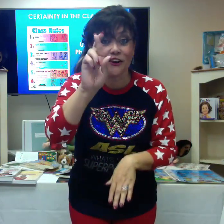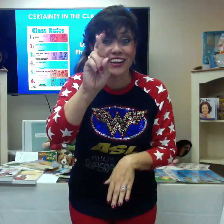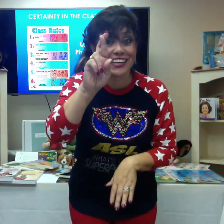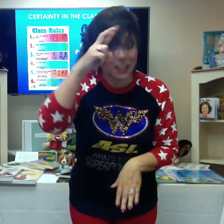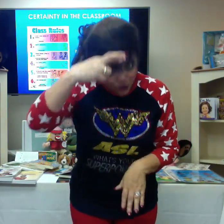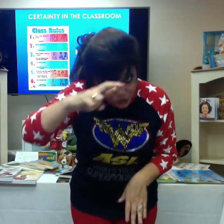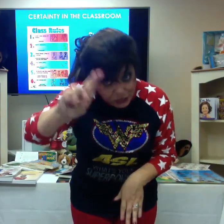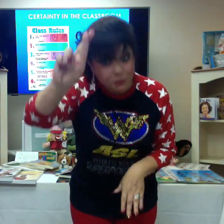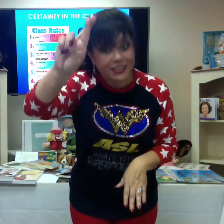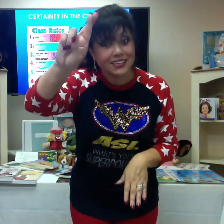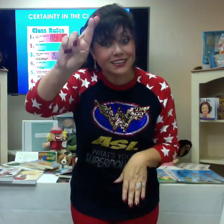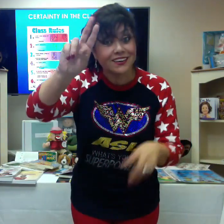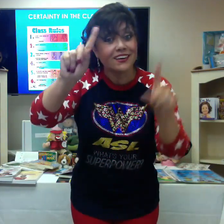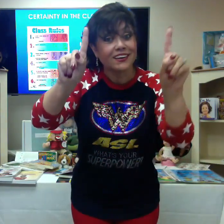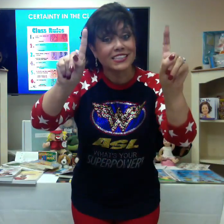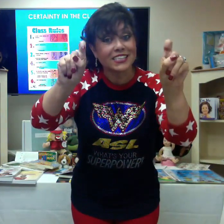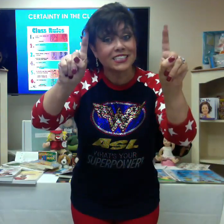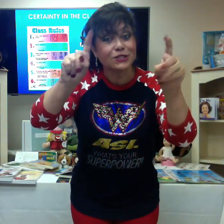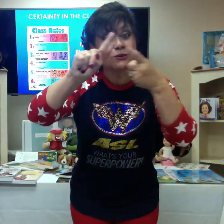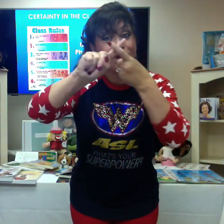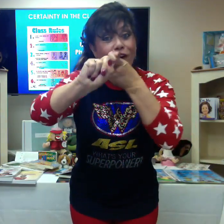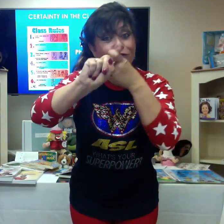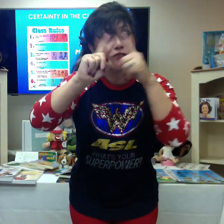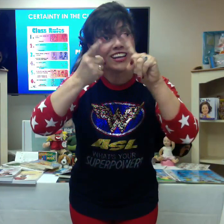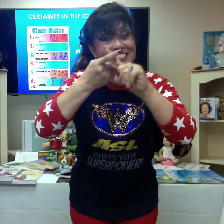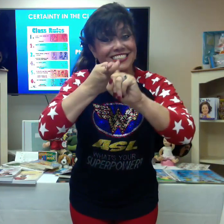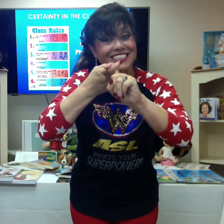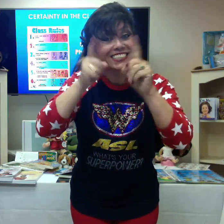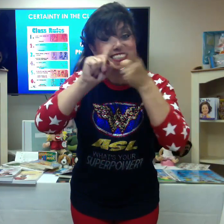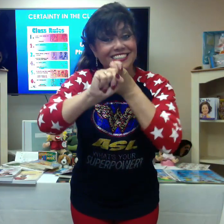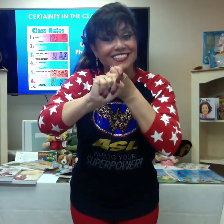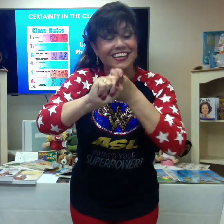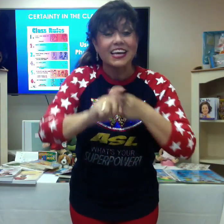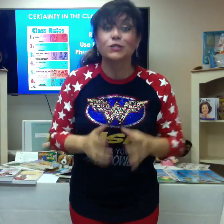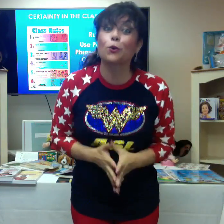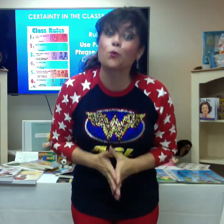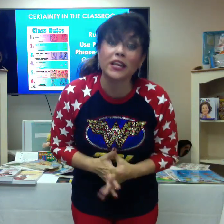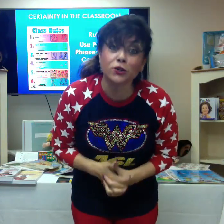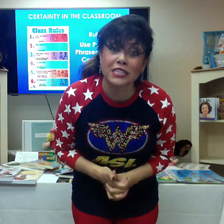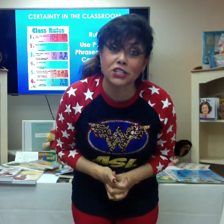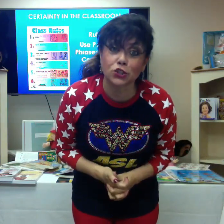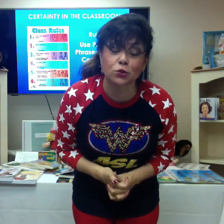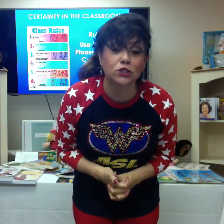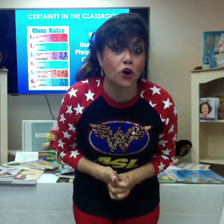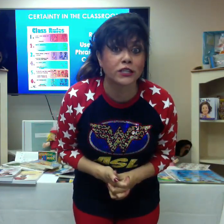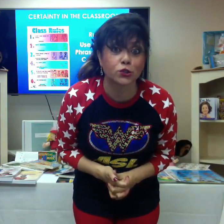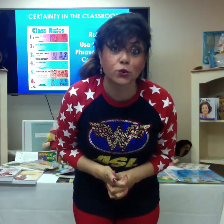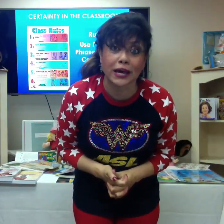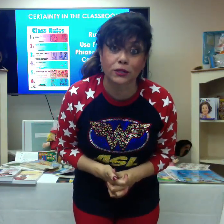Our hand, respecting. Take these two, our friends. So when you see the children talking too